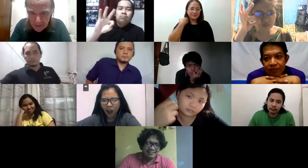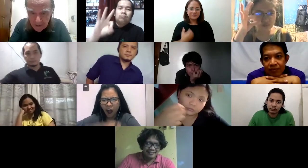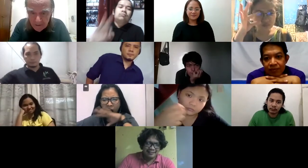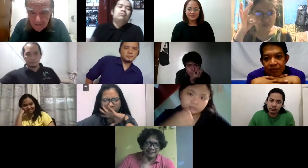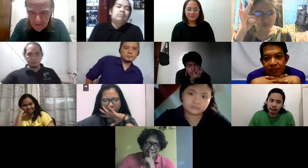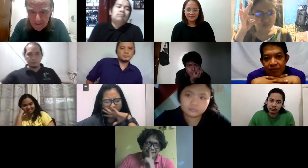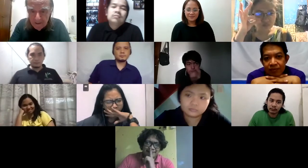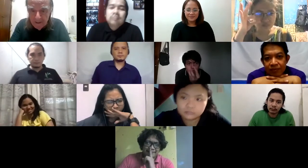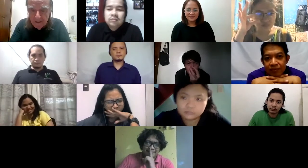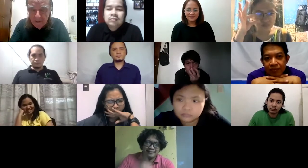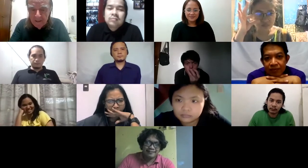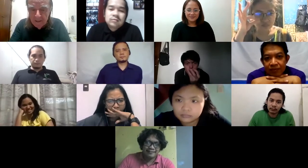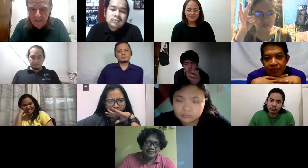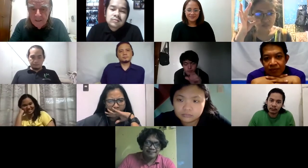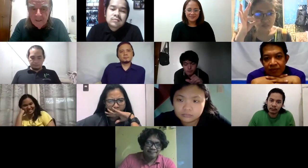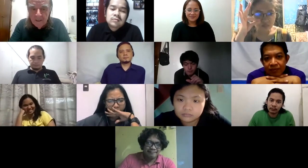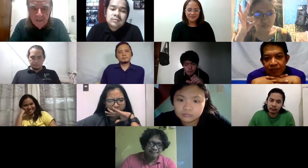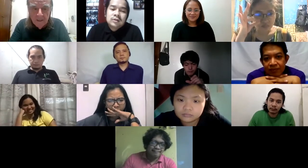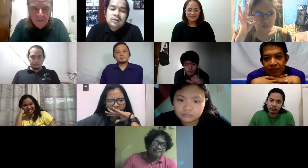here we go.